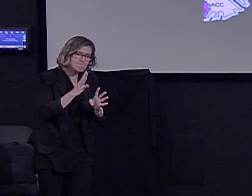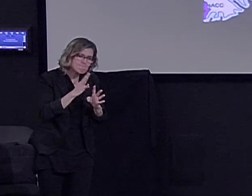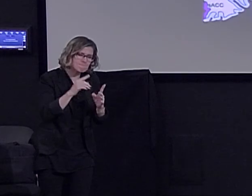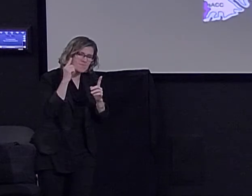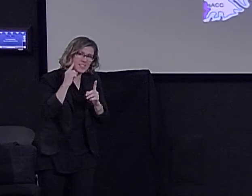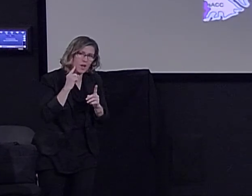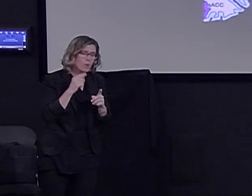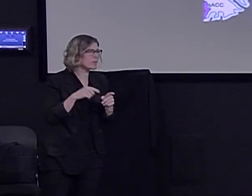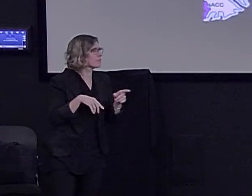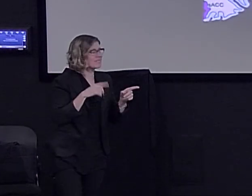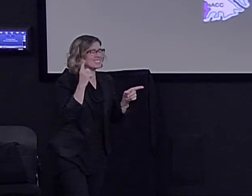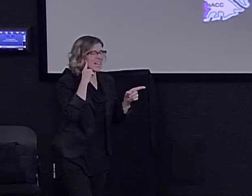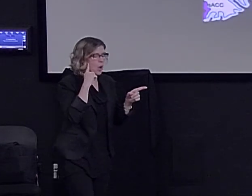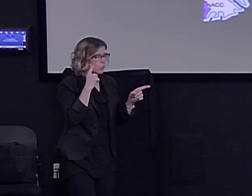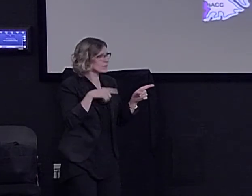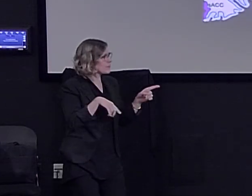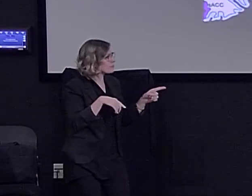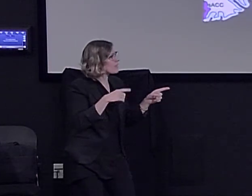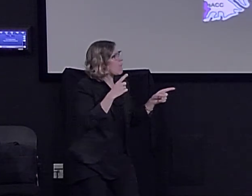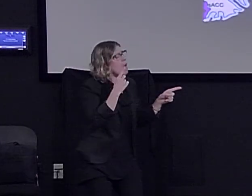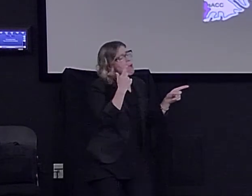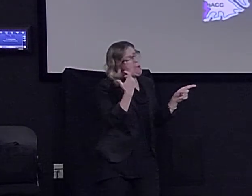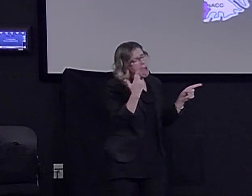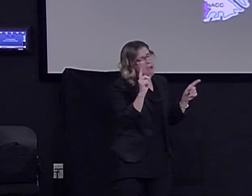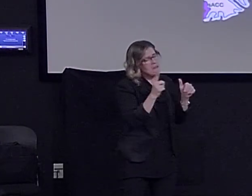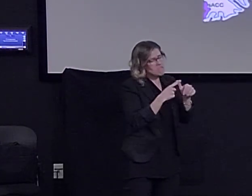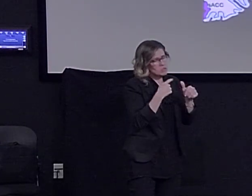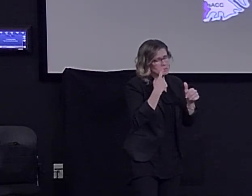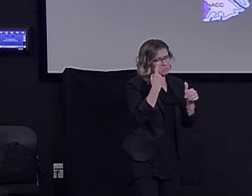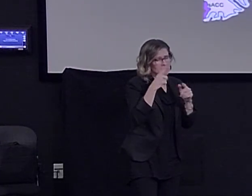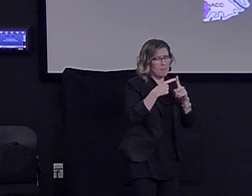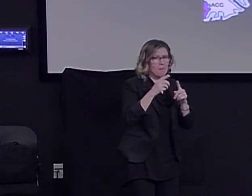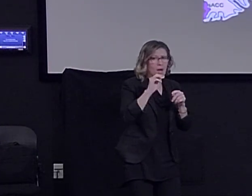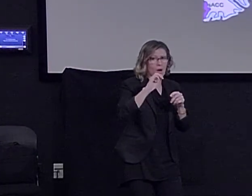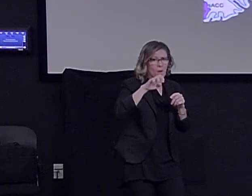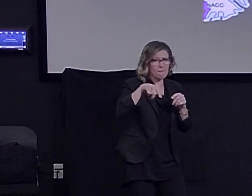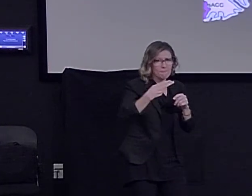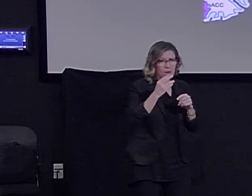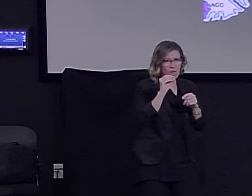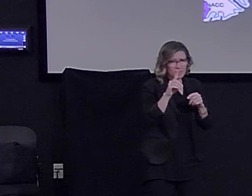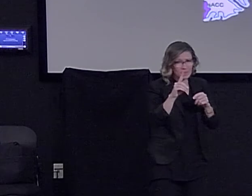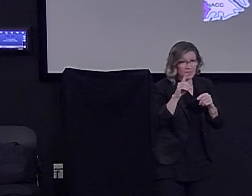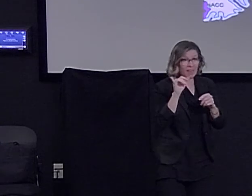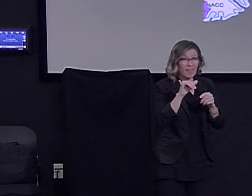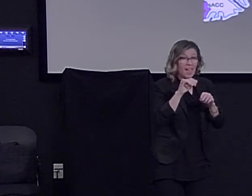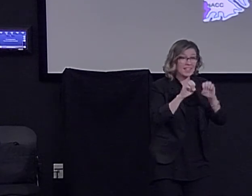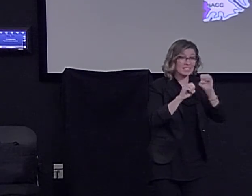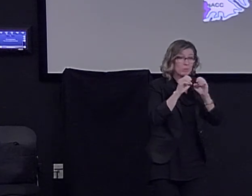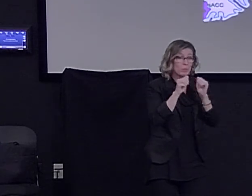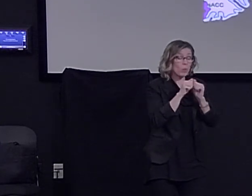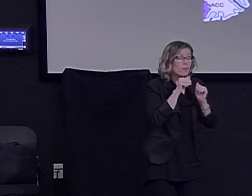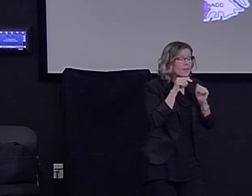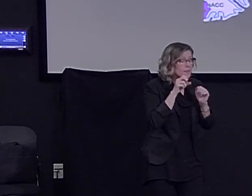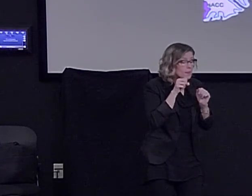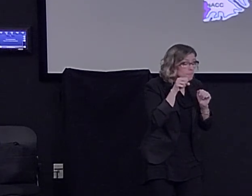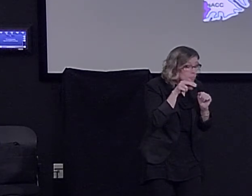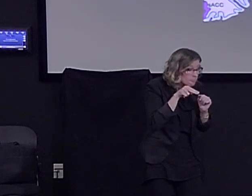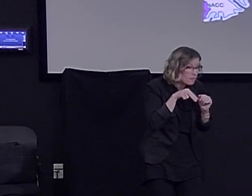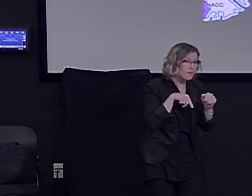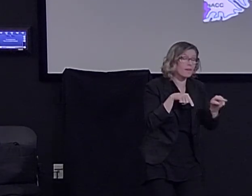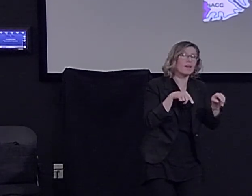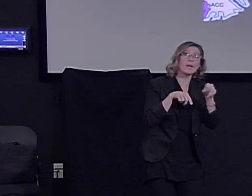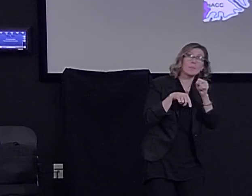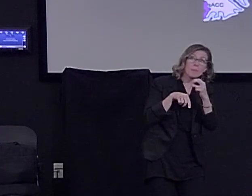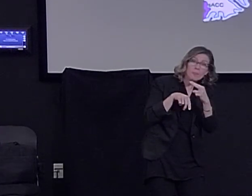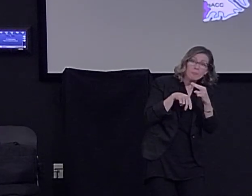the methods of experiment. I don't know if this protrusion of tongue is just action